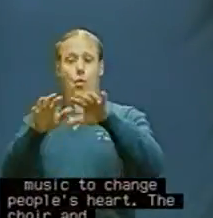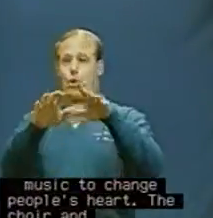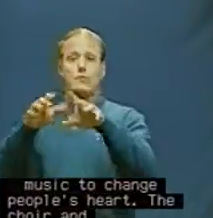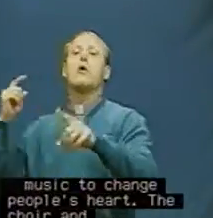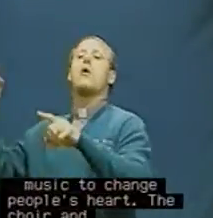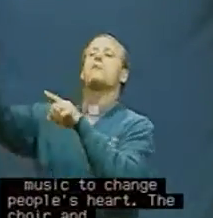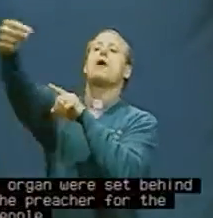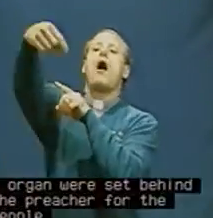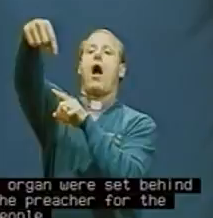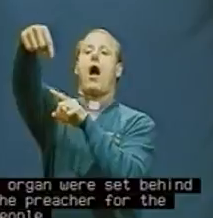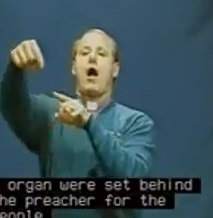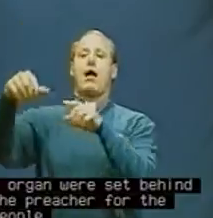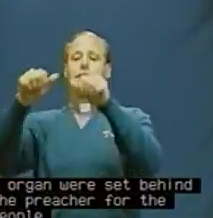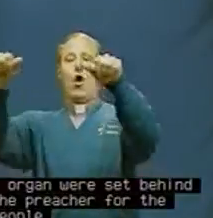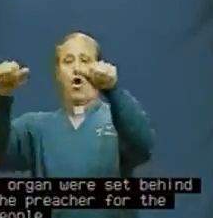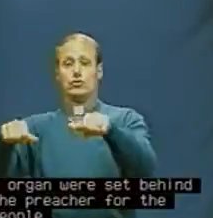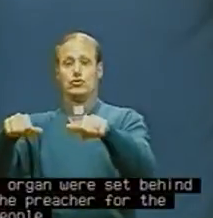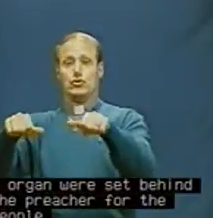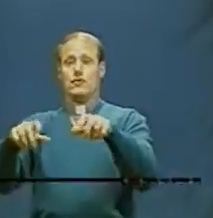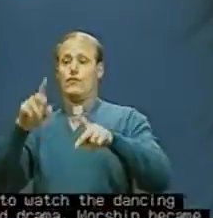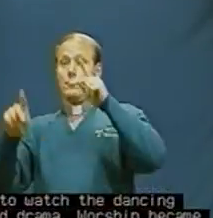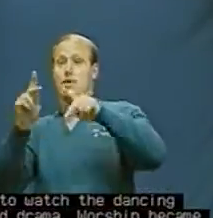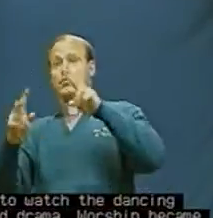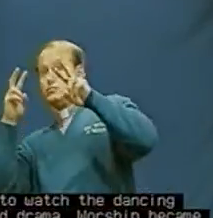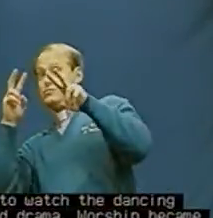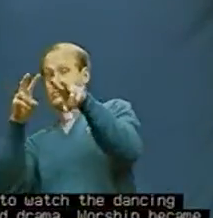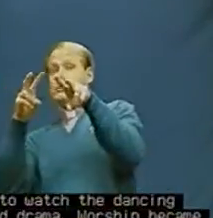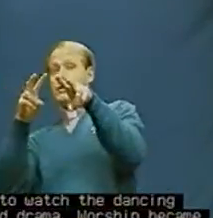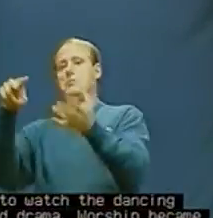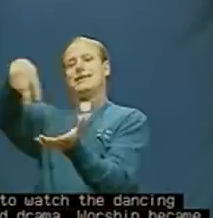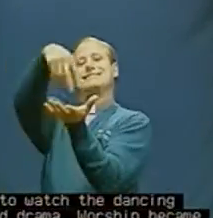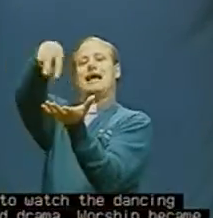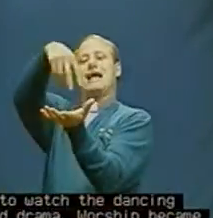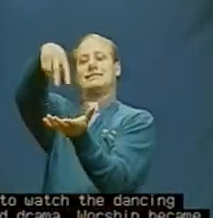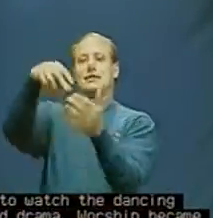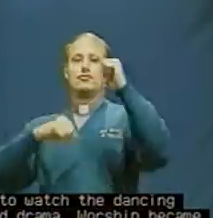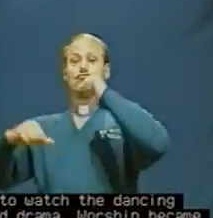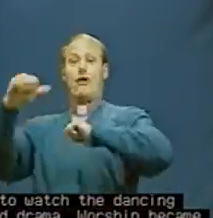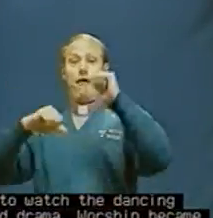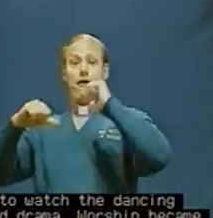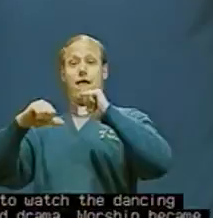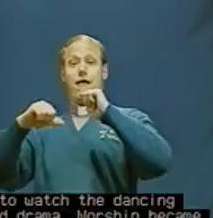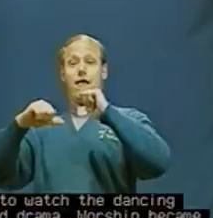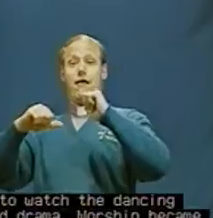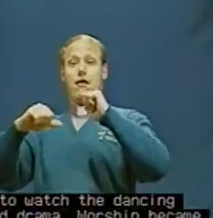music to change people's hearts. The organ and the choir were set behind the preacher, and the people were able to watch dancing and